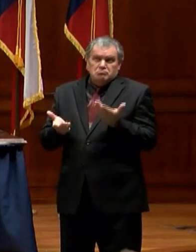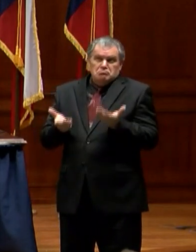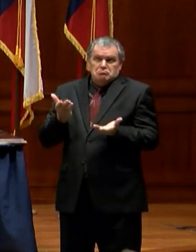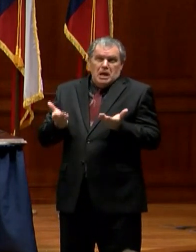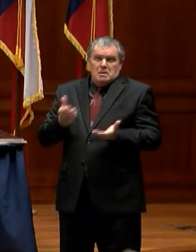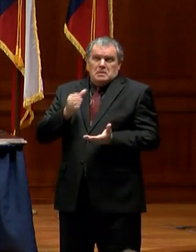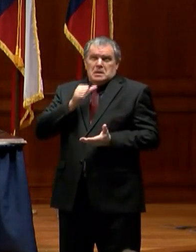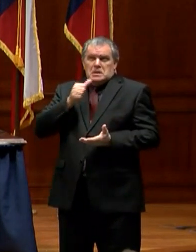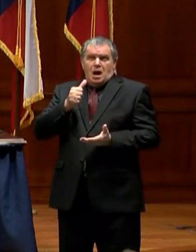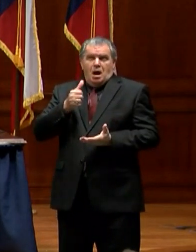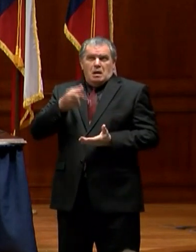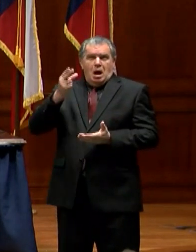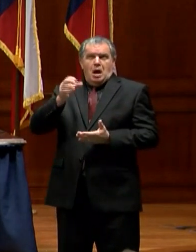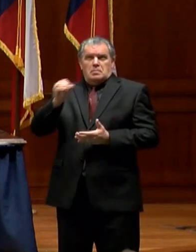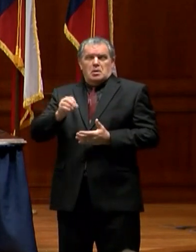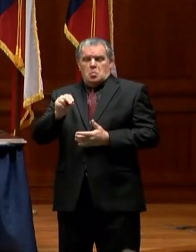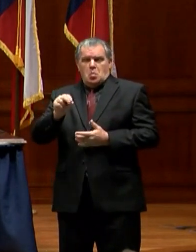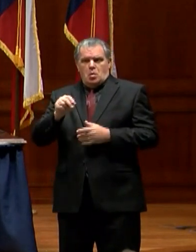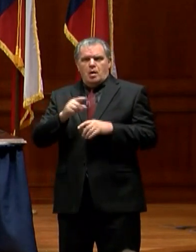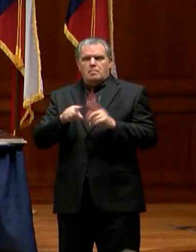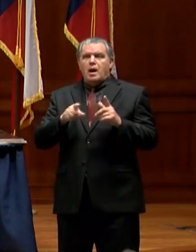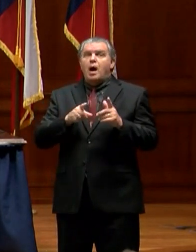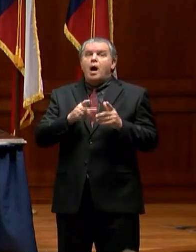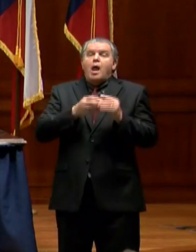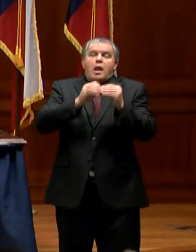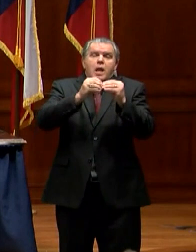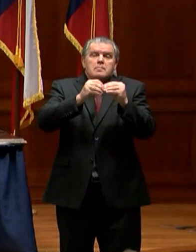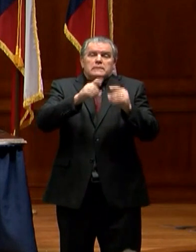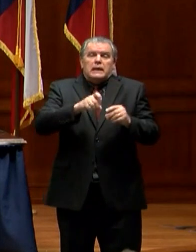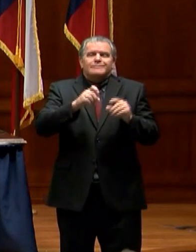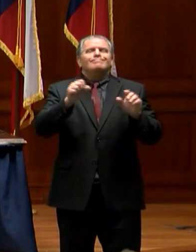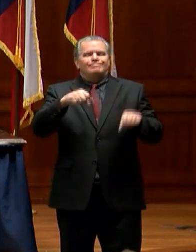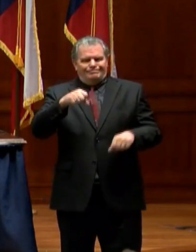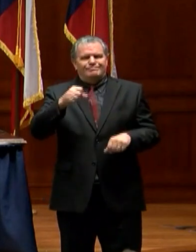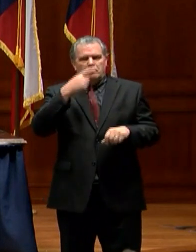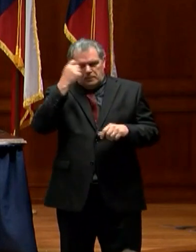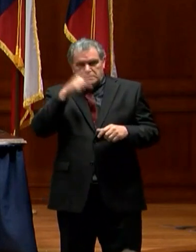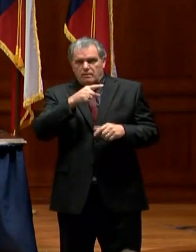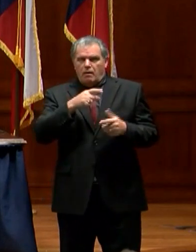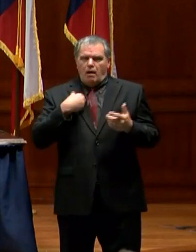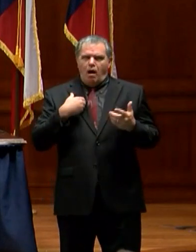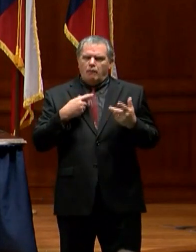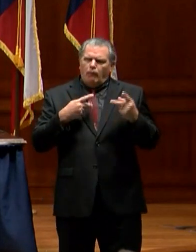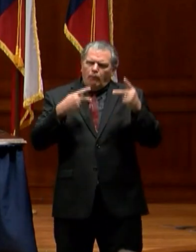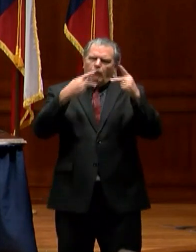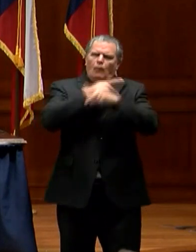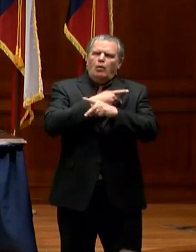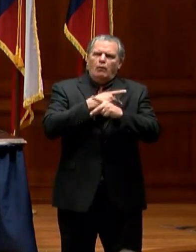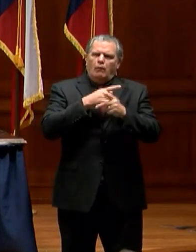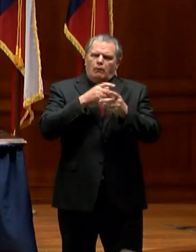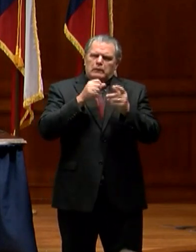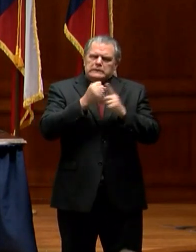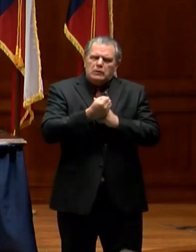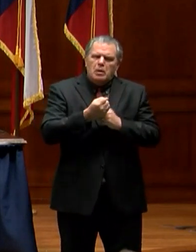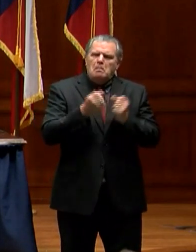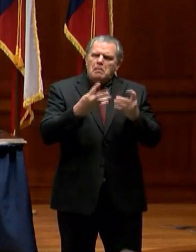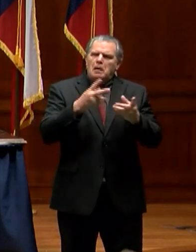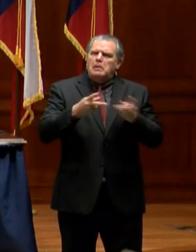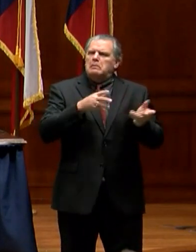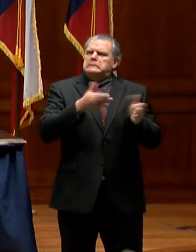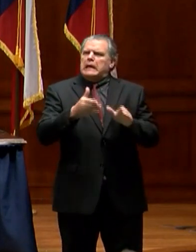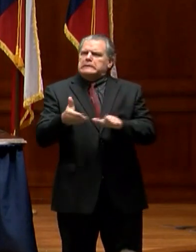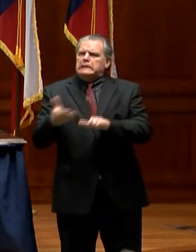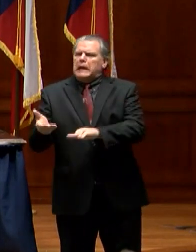not. In raw number, yeah, but they faced a far more deadly situation. So the only